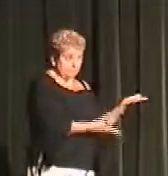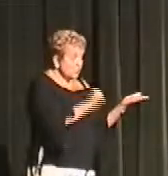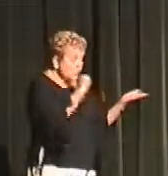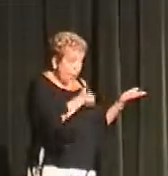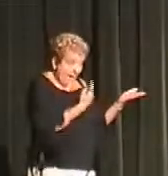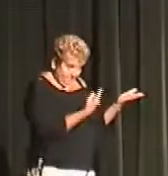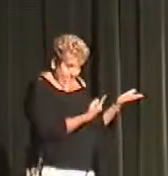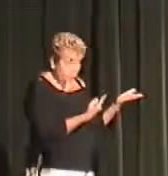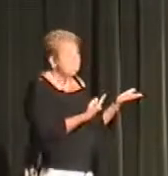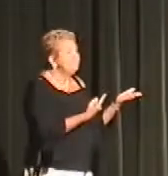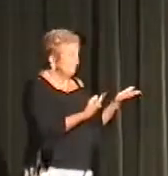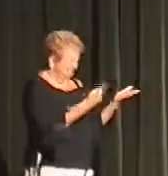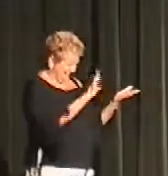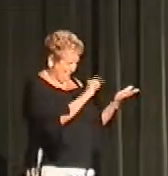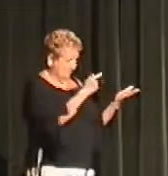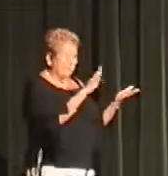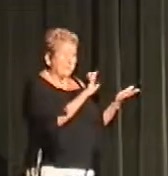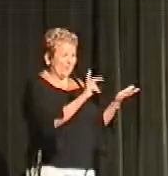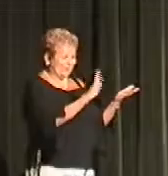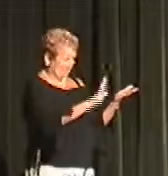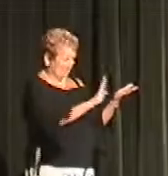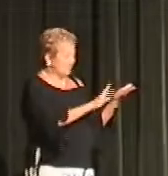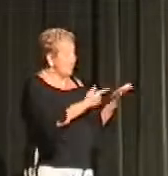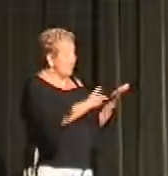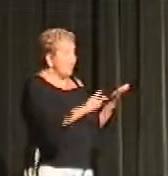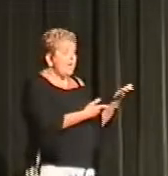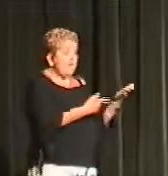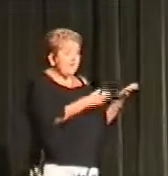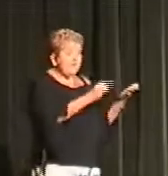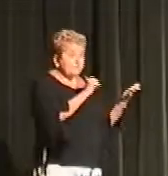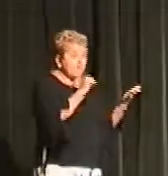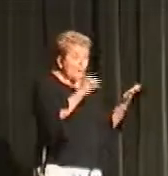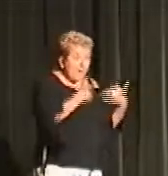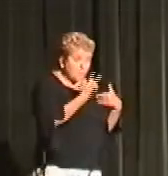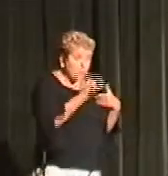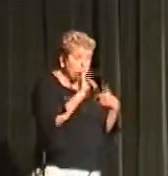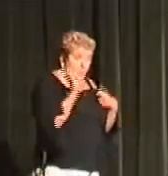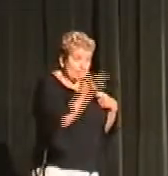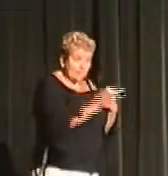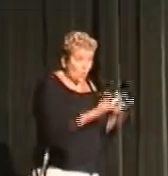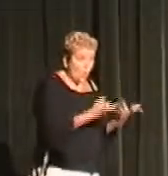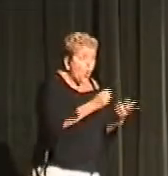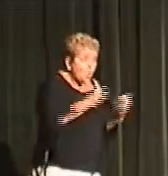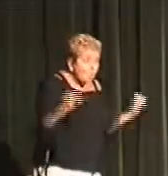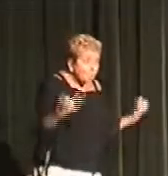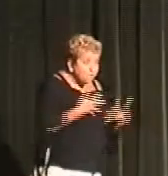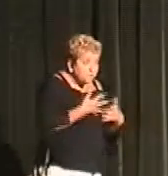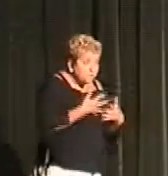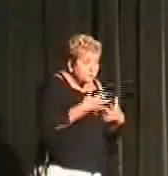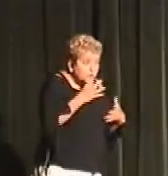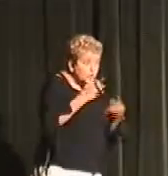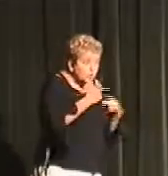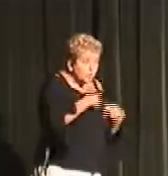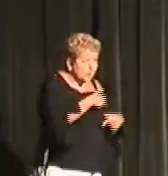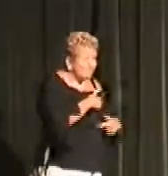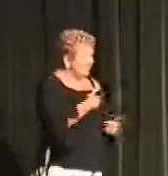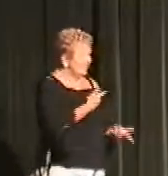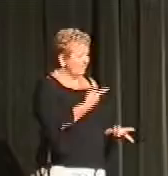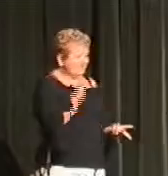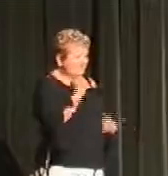credit arrangements, anything you need, you know. And if you're too afraid to talk to us, you can just go ahead and steal it. Well, I've been stealing longer than I've been drinking.